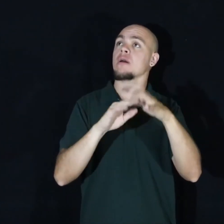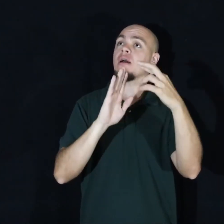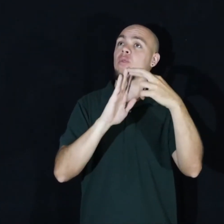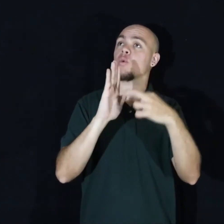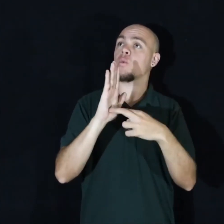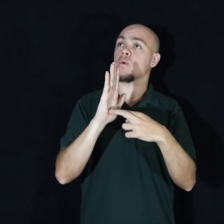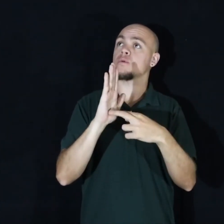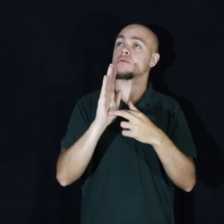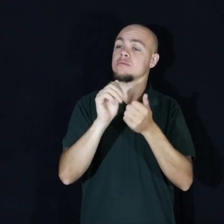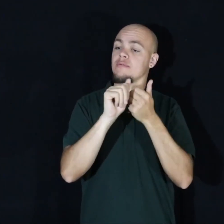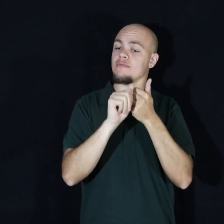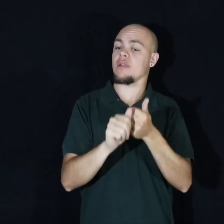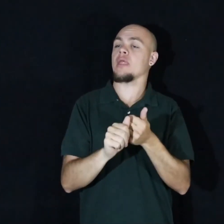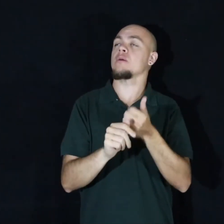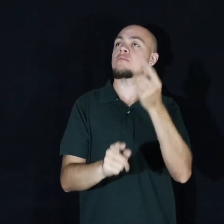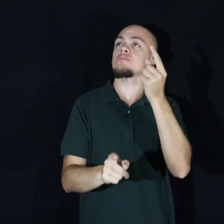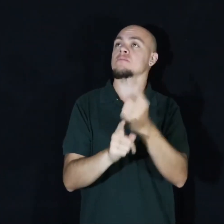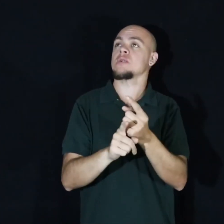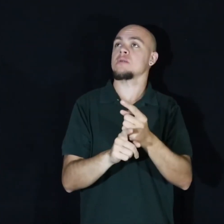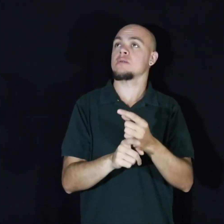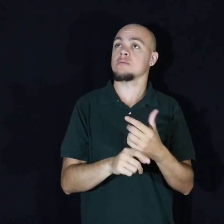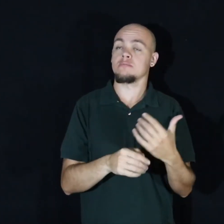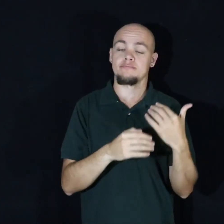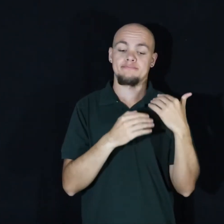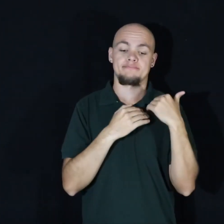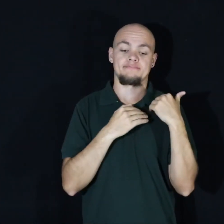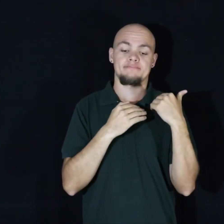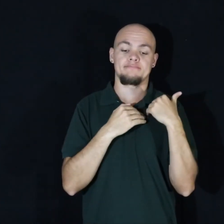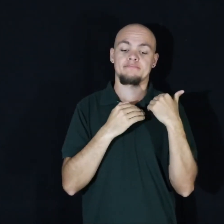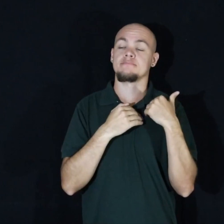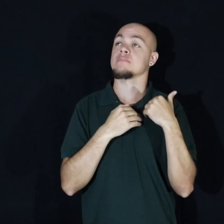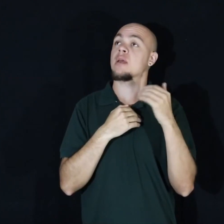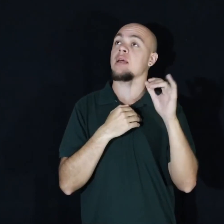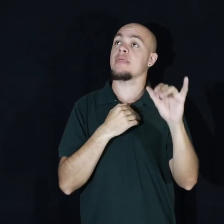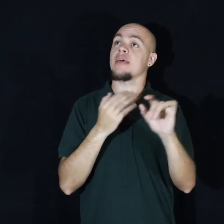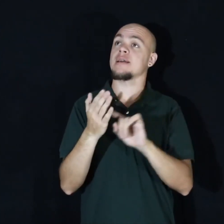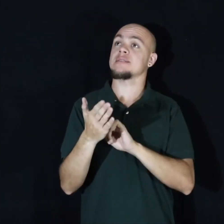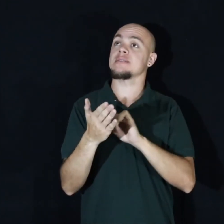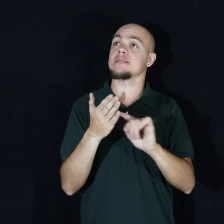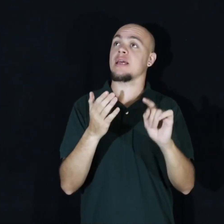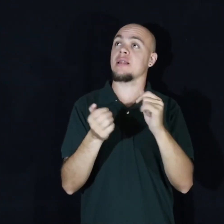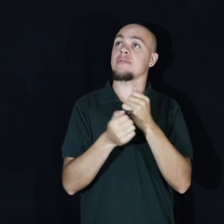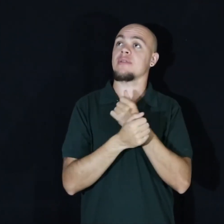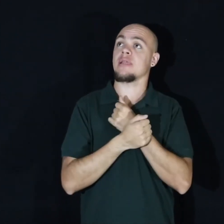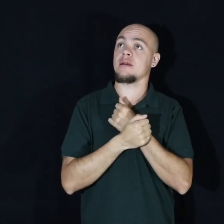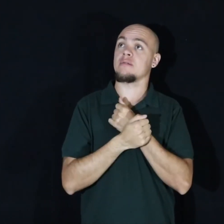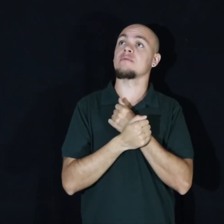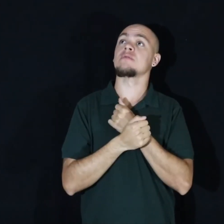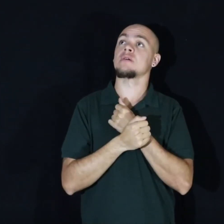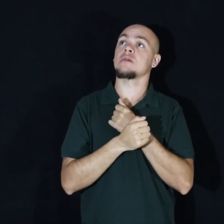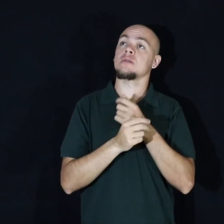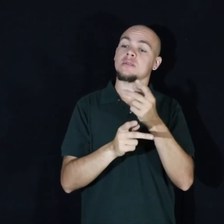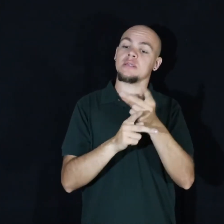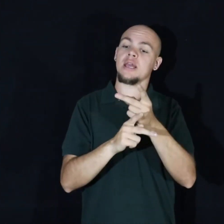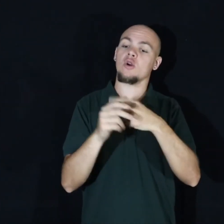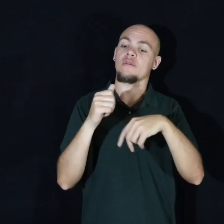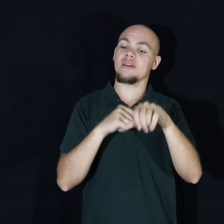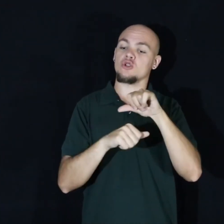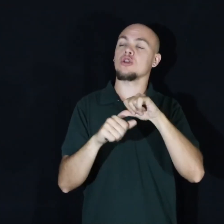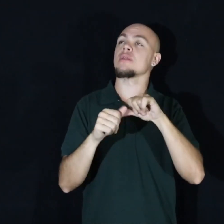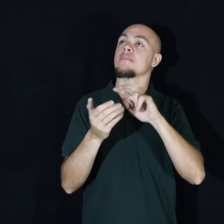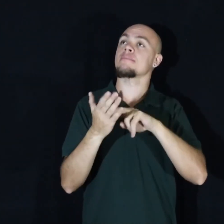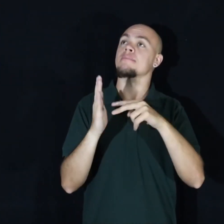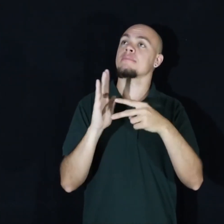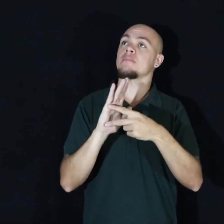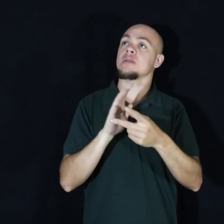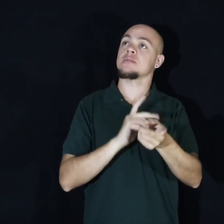can. Help everyone to conform to the rules that must be conformed to as an obligation, as paying off that debt of love, to look out for